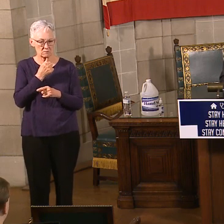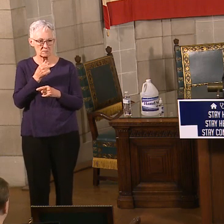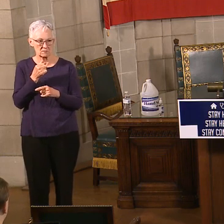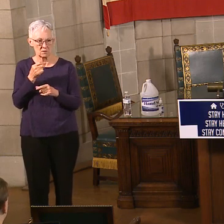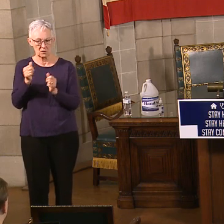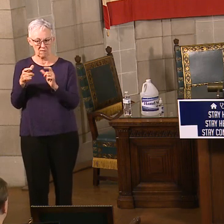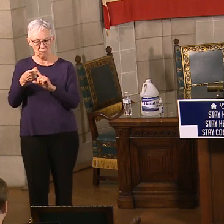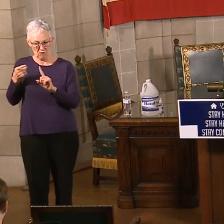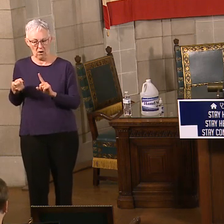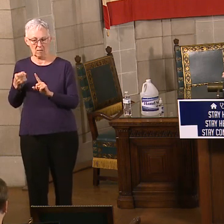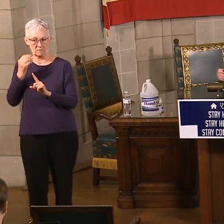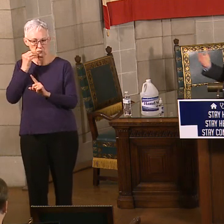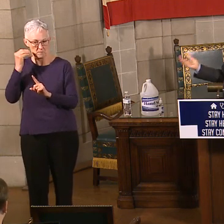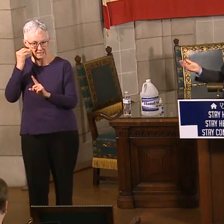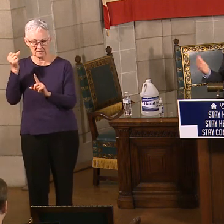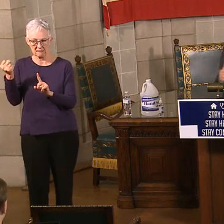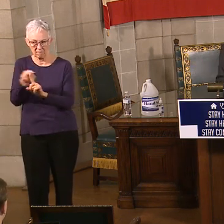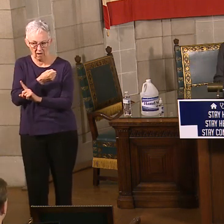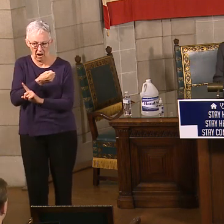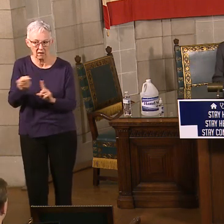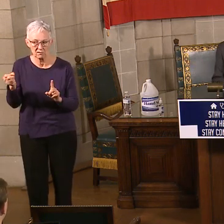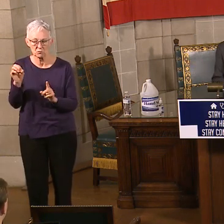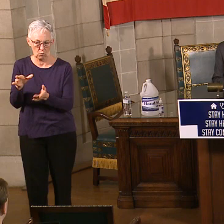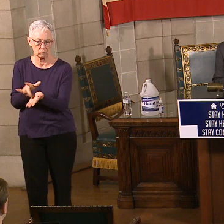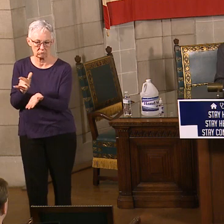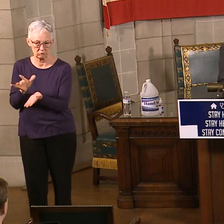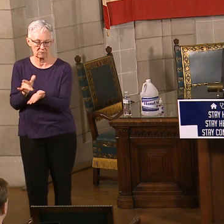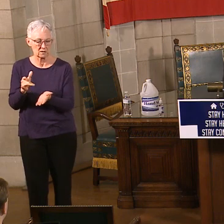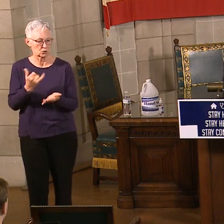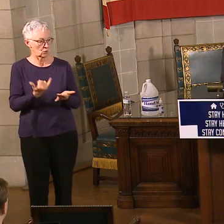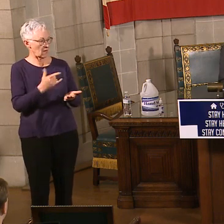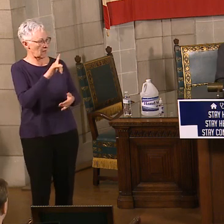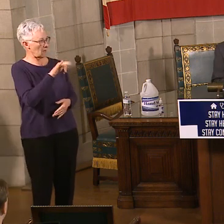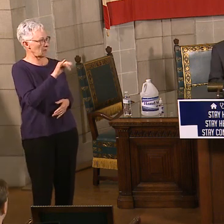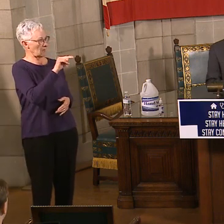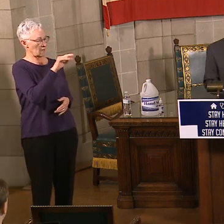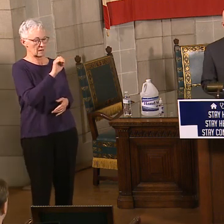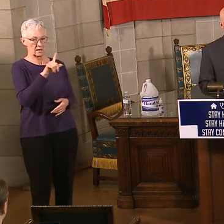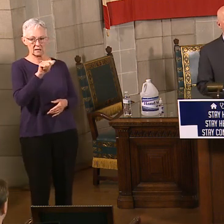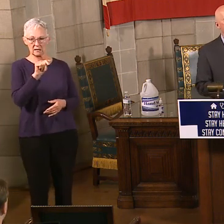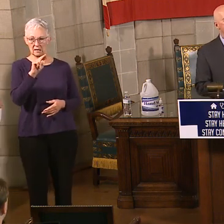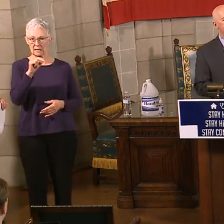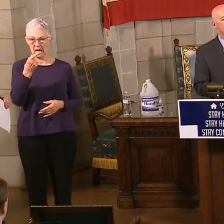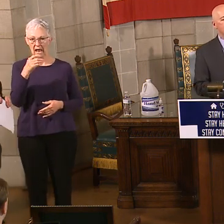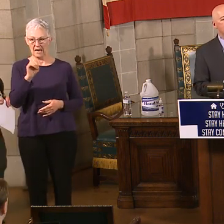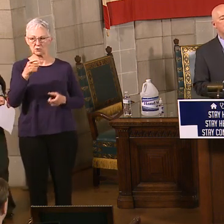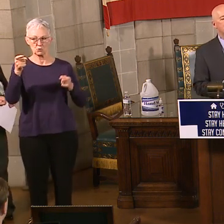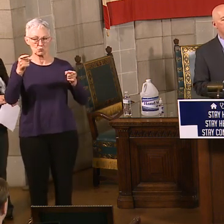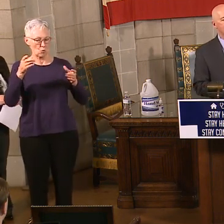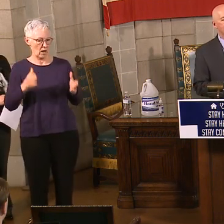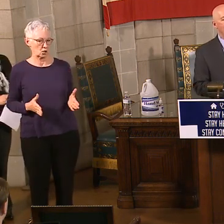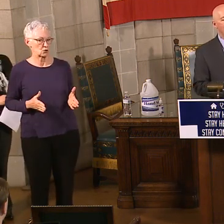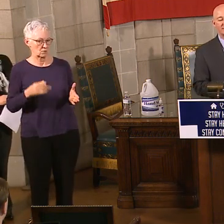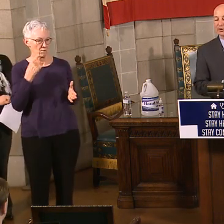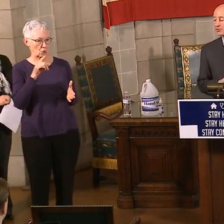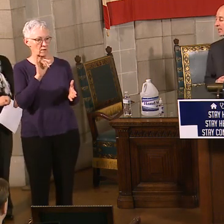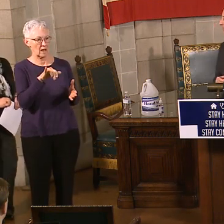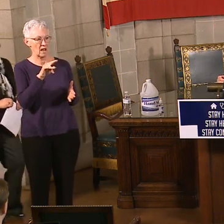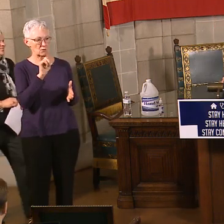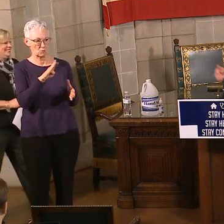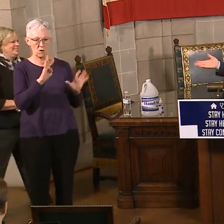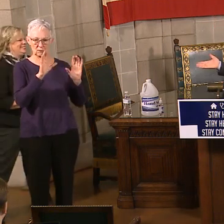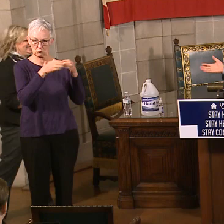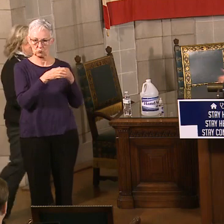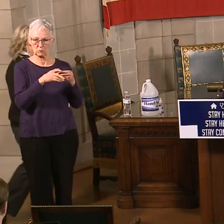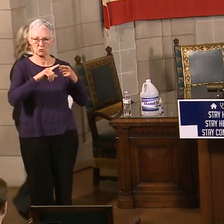I'm going to go ahead and turn it over to Lynn Lang, who's the executive director for the Nebraska Coalition to End Sexual Abuse and Domestic Violence here in our state,